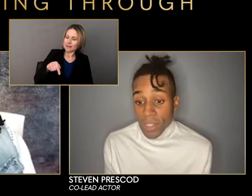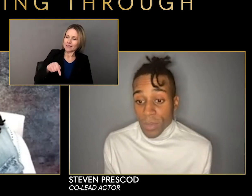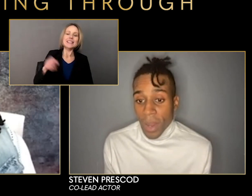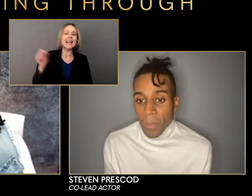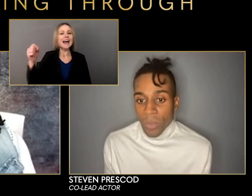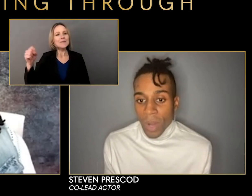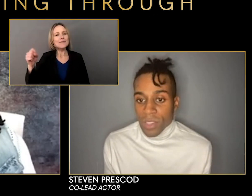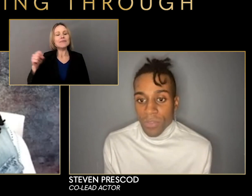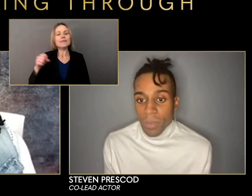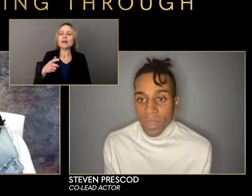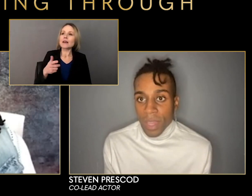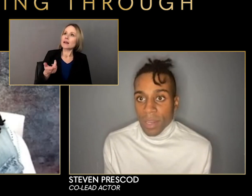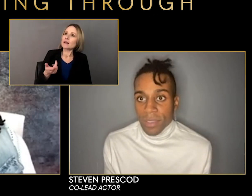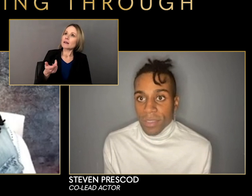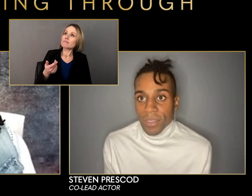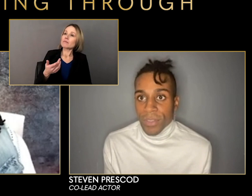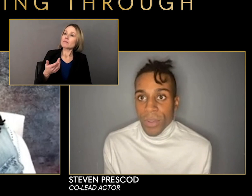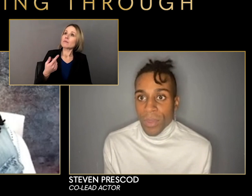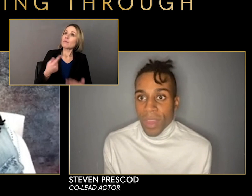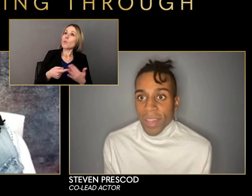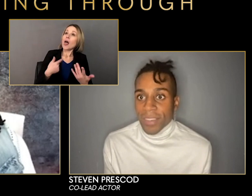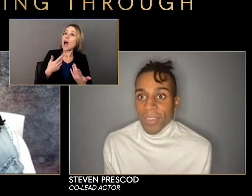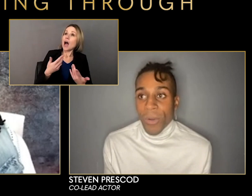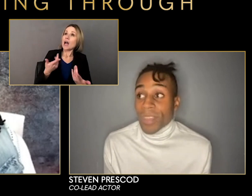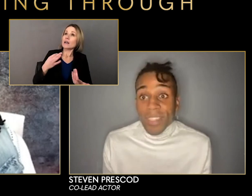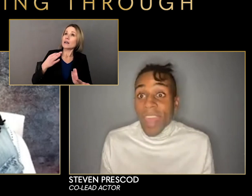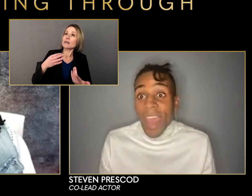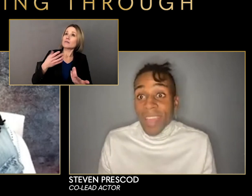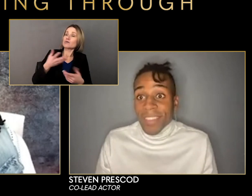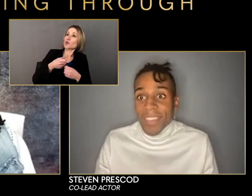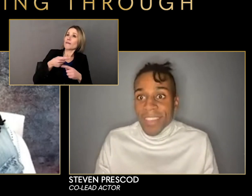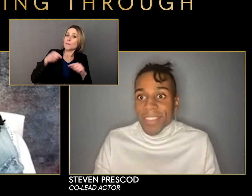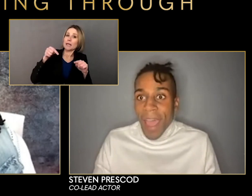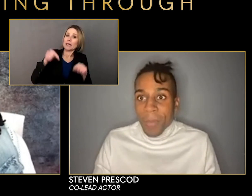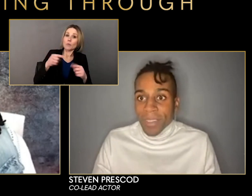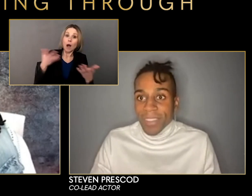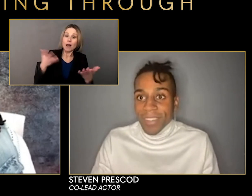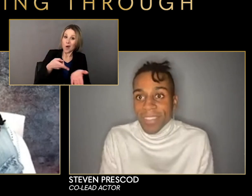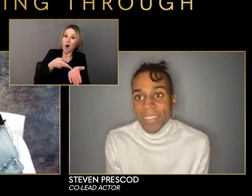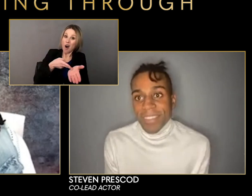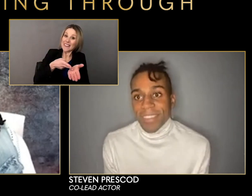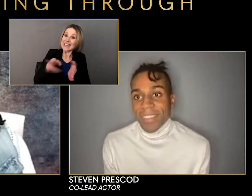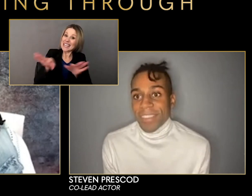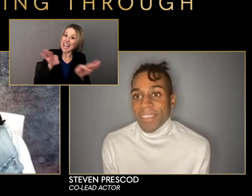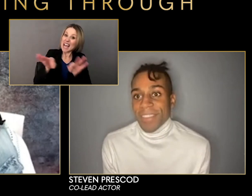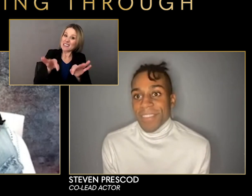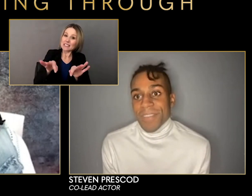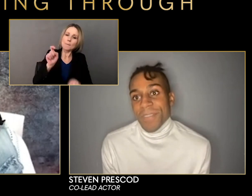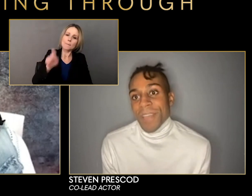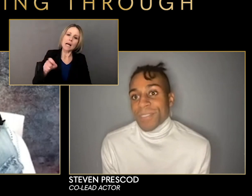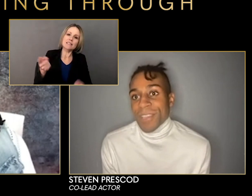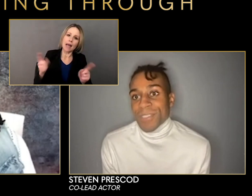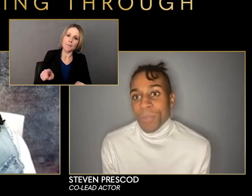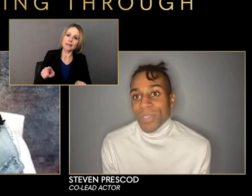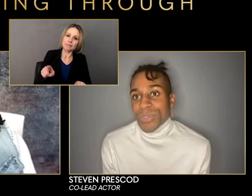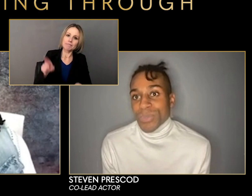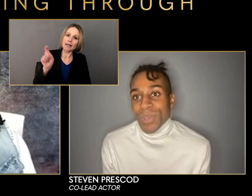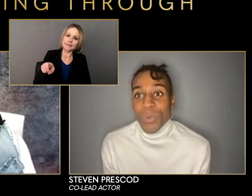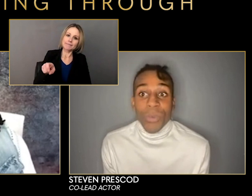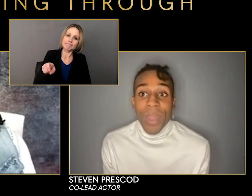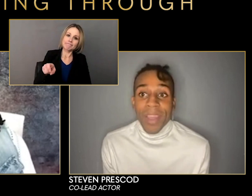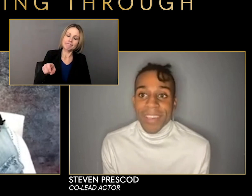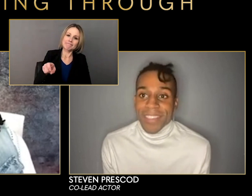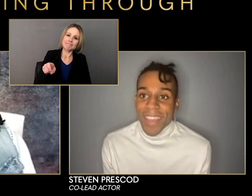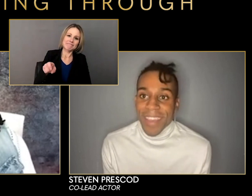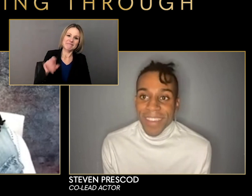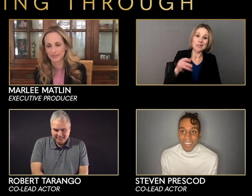felt that I mean, what I took from it, that that authentic casting needs to happen. Yeah. Yeah. That's the best and